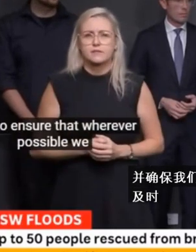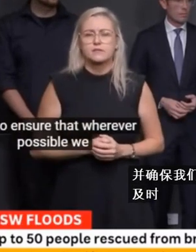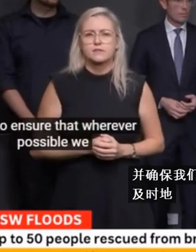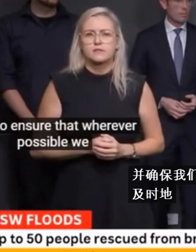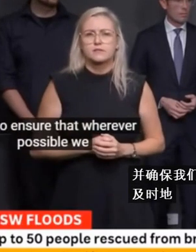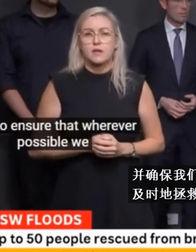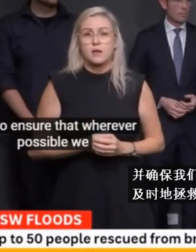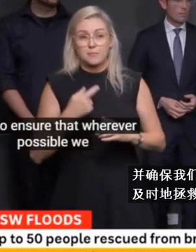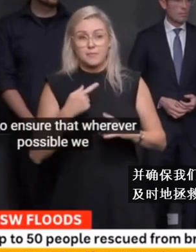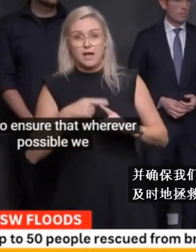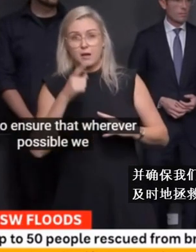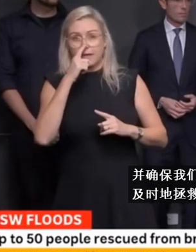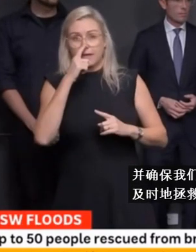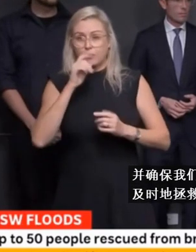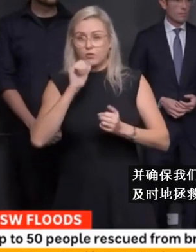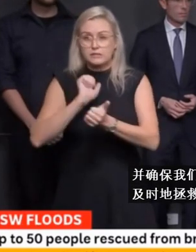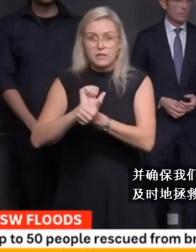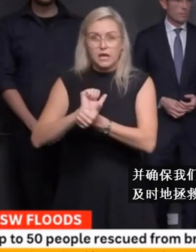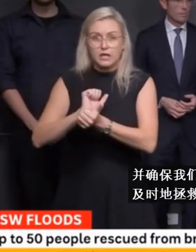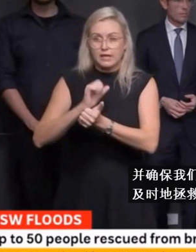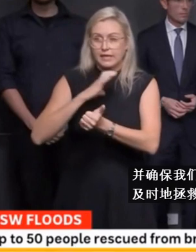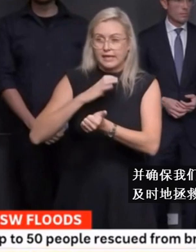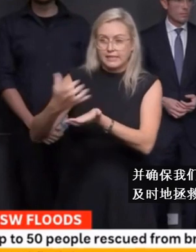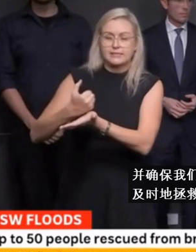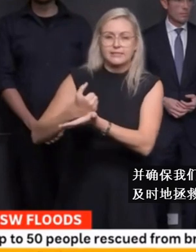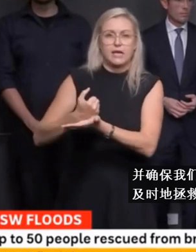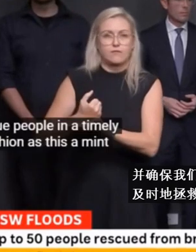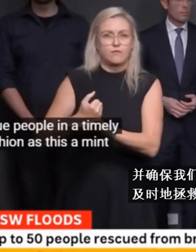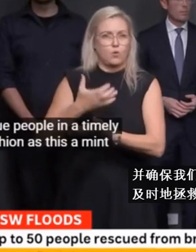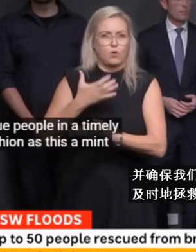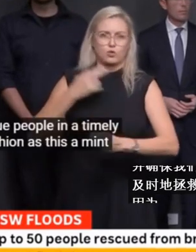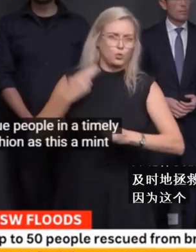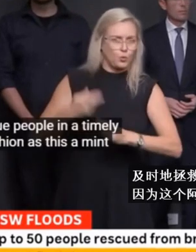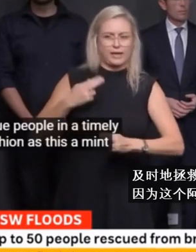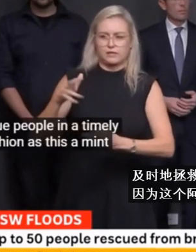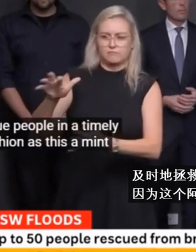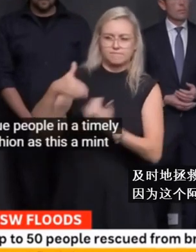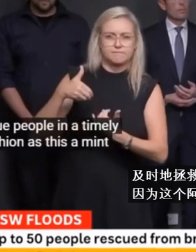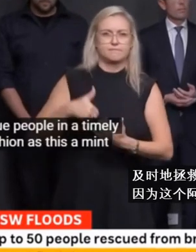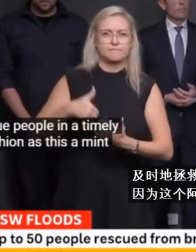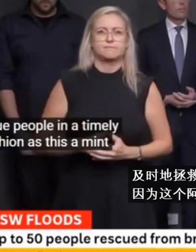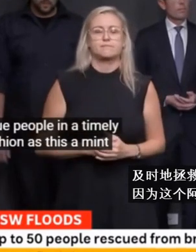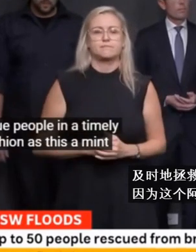we rescue people in a timely fashion. As this